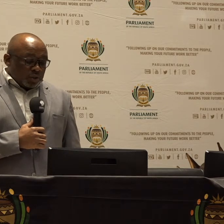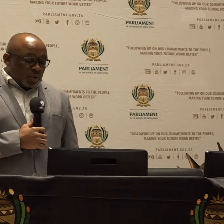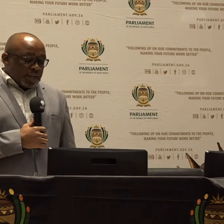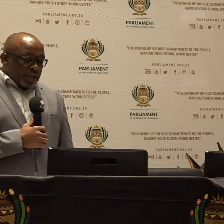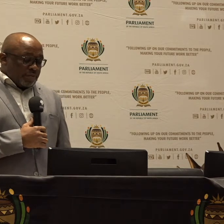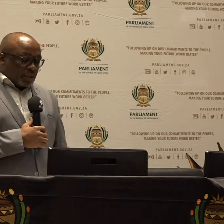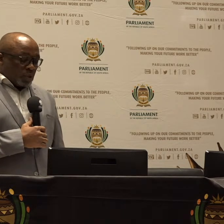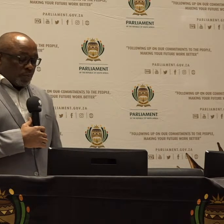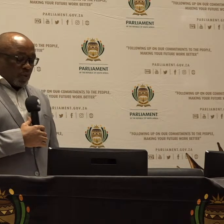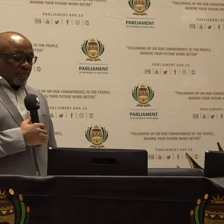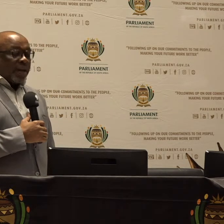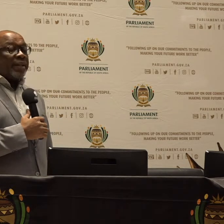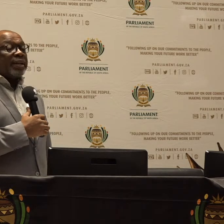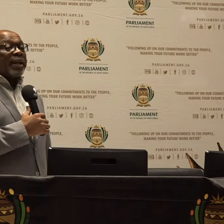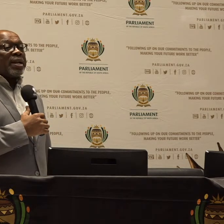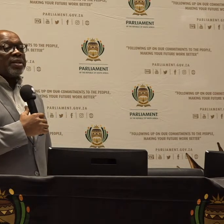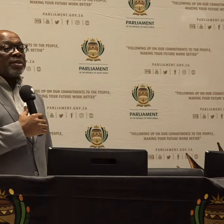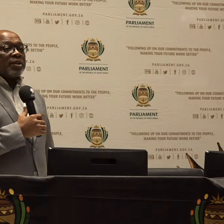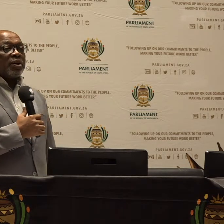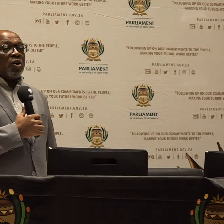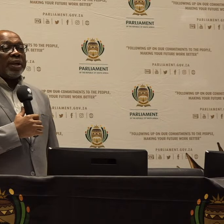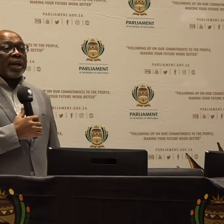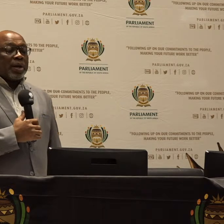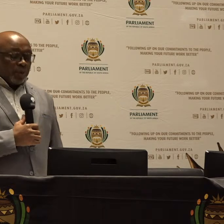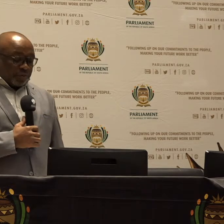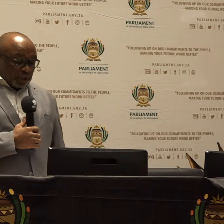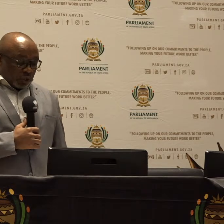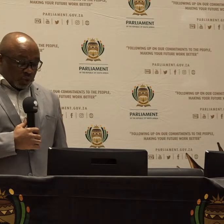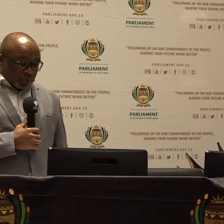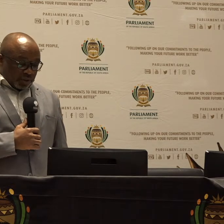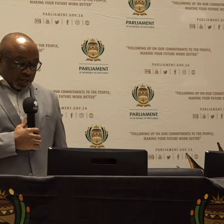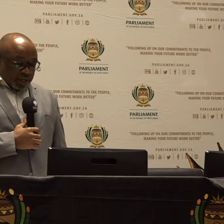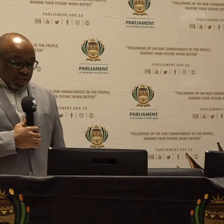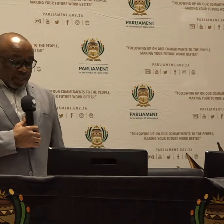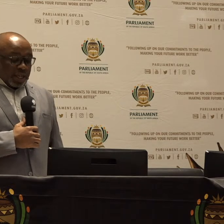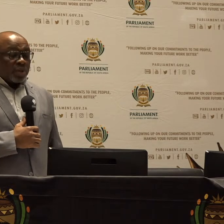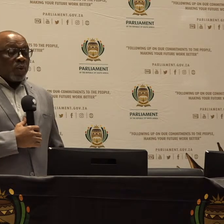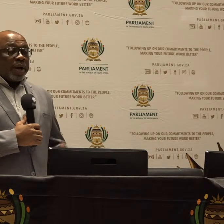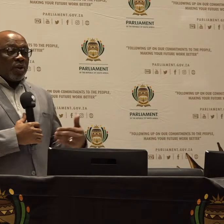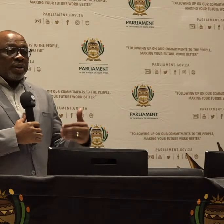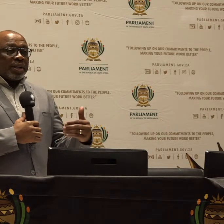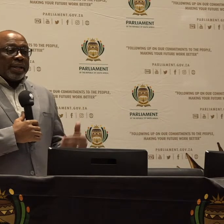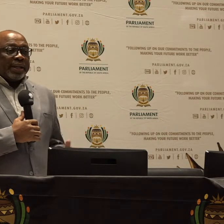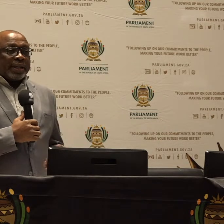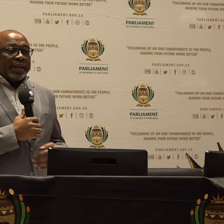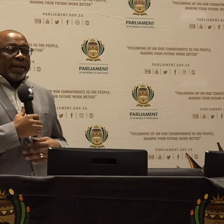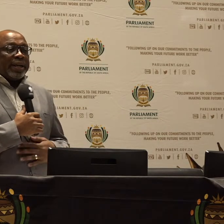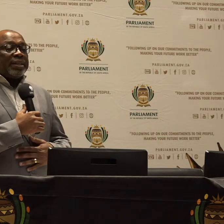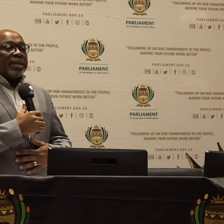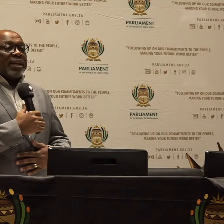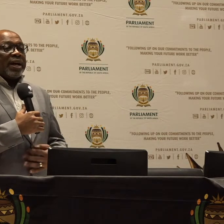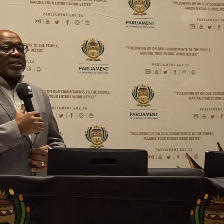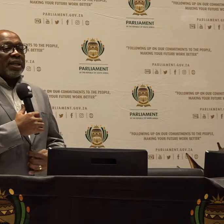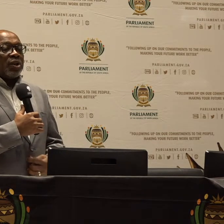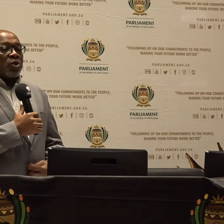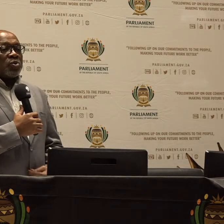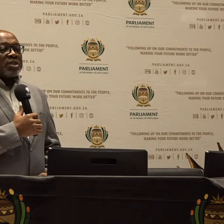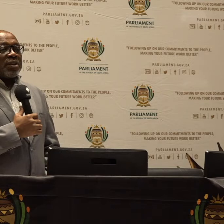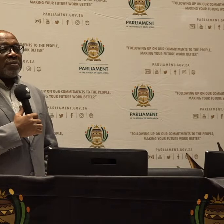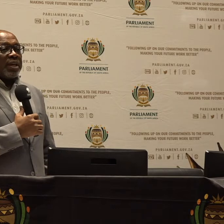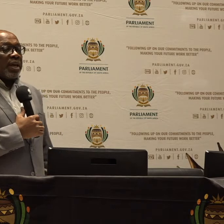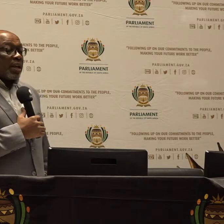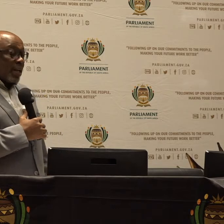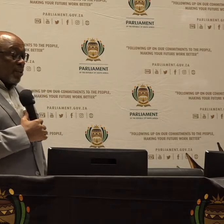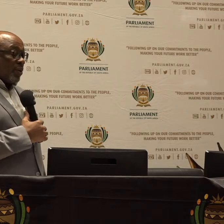it also Endeavors to provide Clarity on a couple of issues maybe that we're not really clear in the National